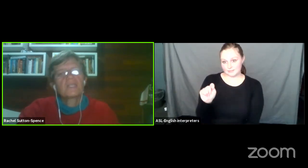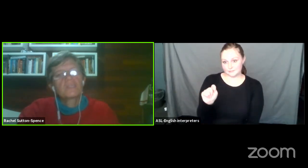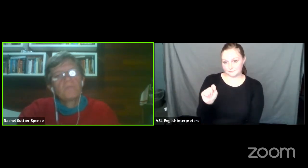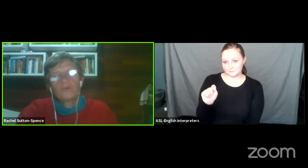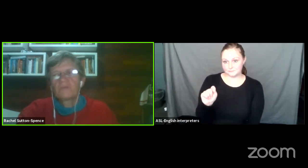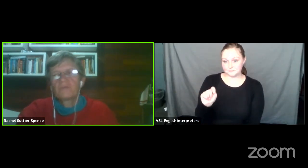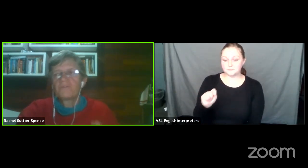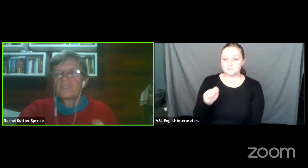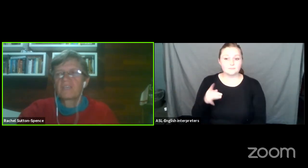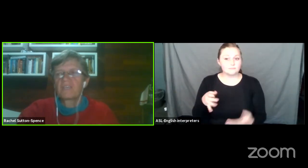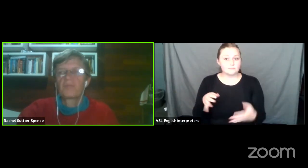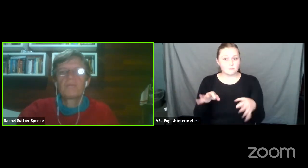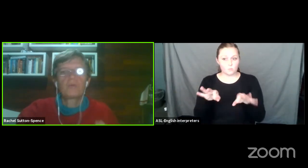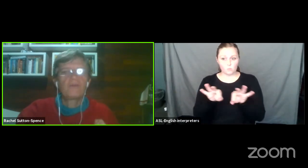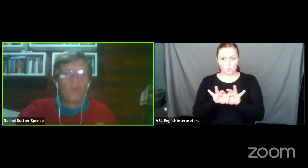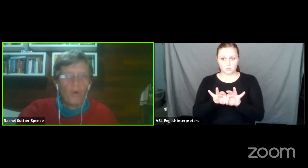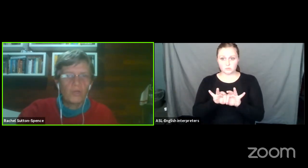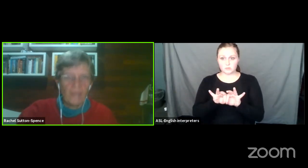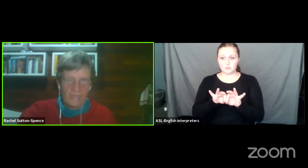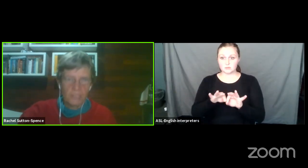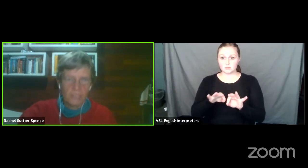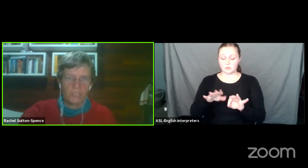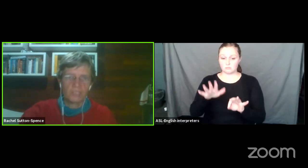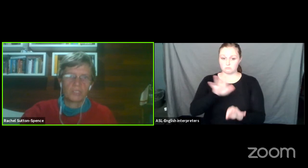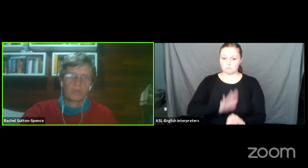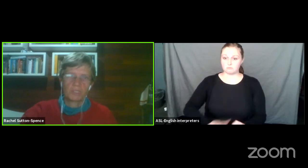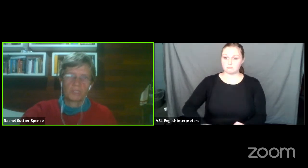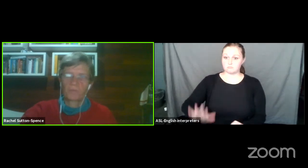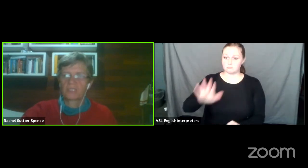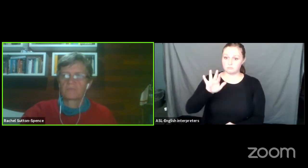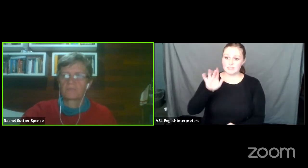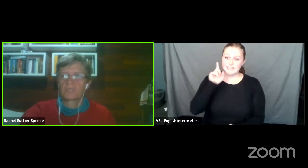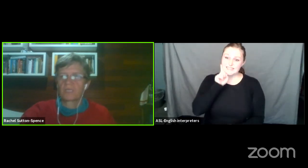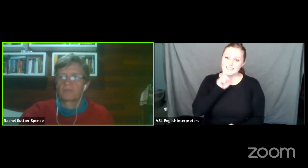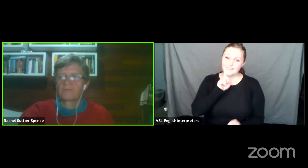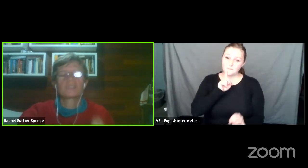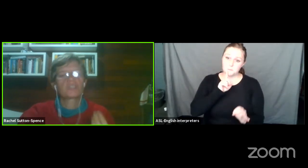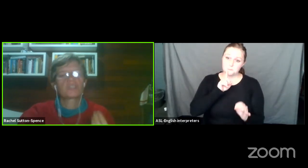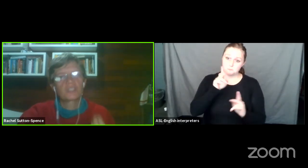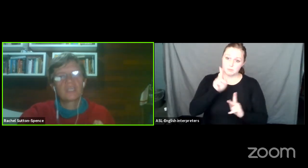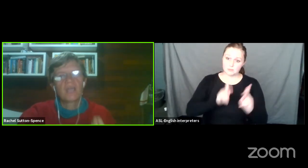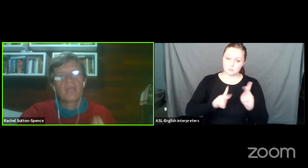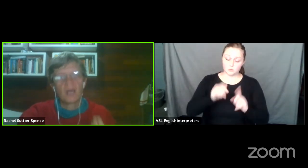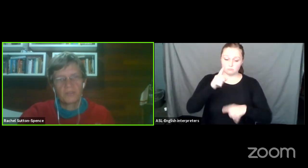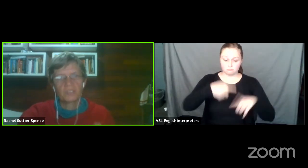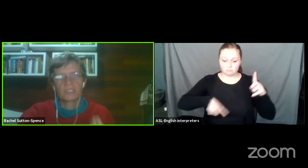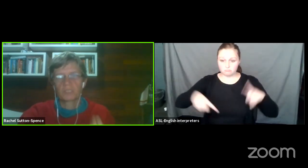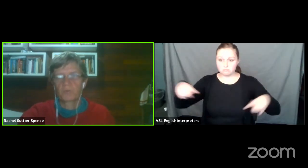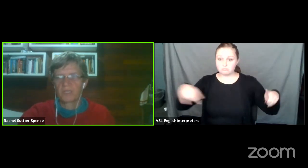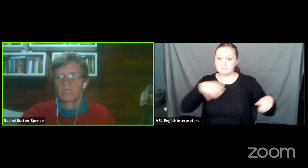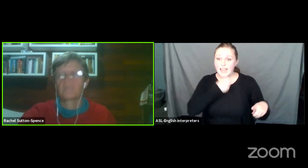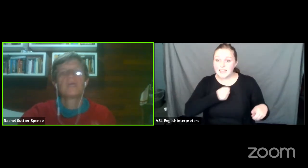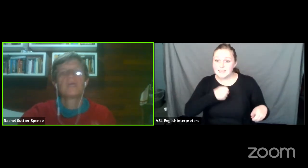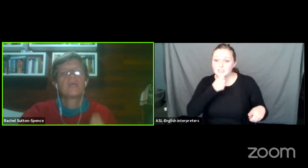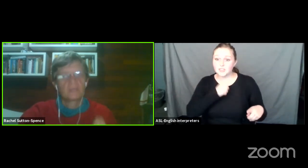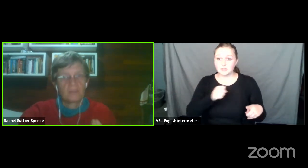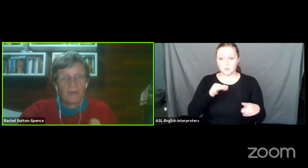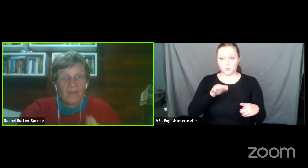And it's important for deaf people of all ages to express themselves and to see others